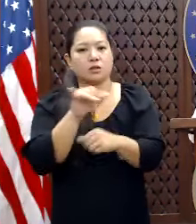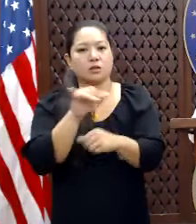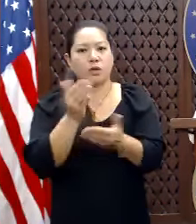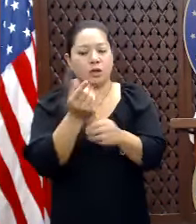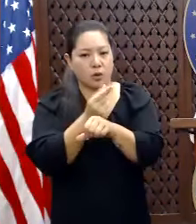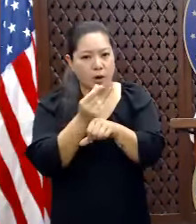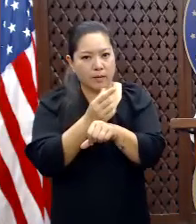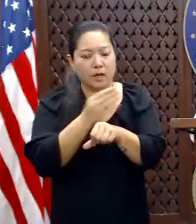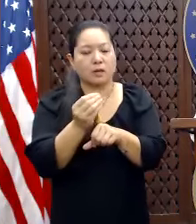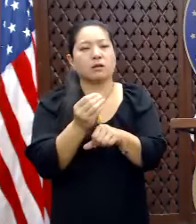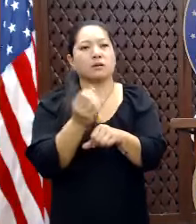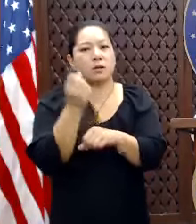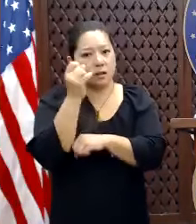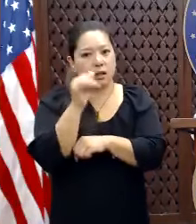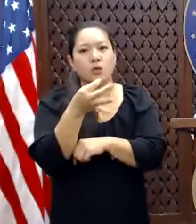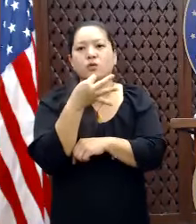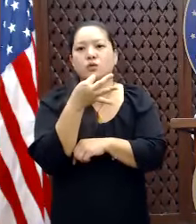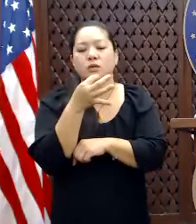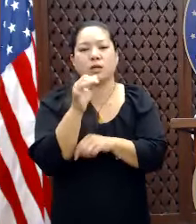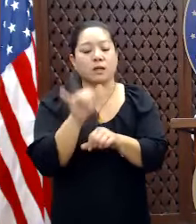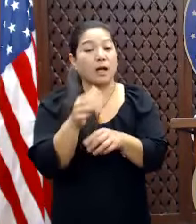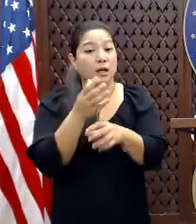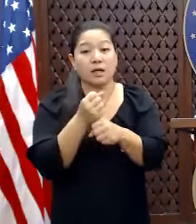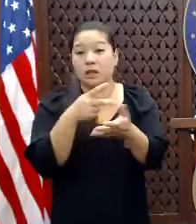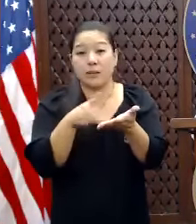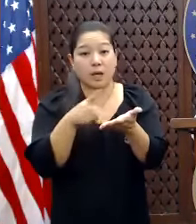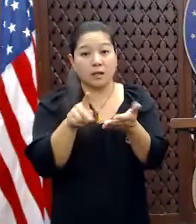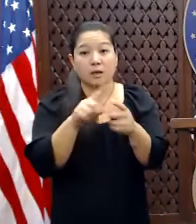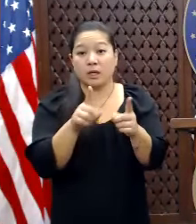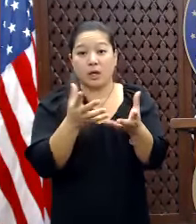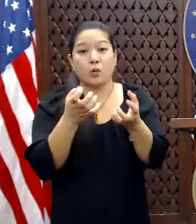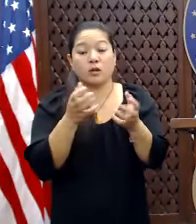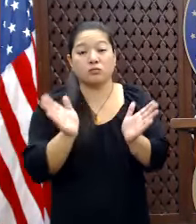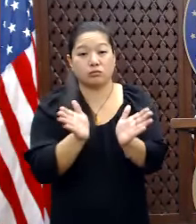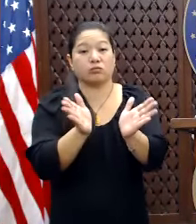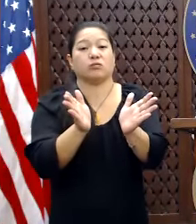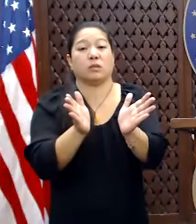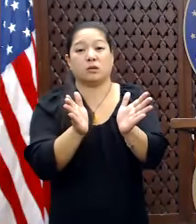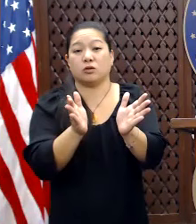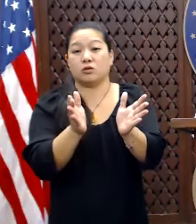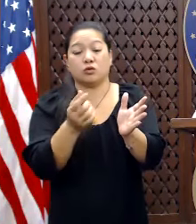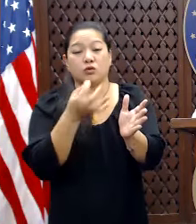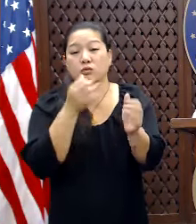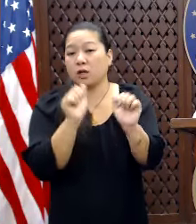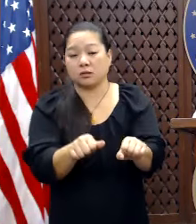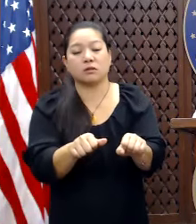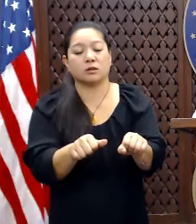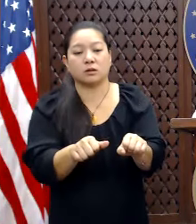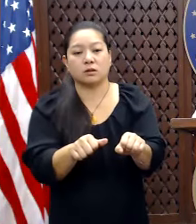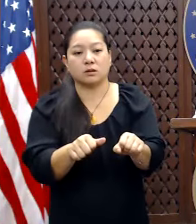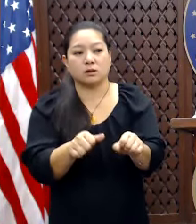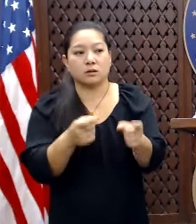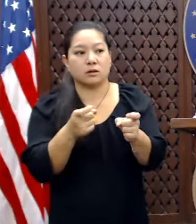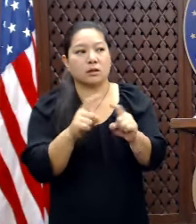And my understanding is as soon as that gets paid, that he wants to push that out right away.